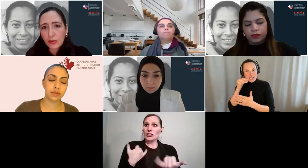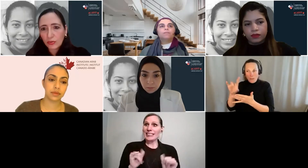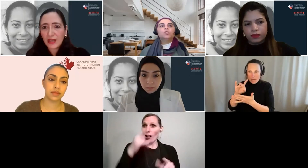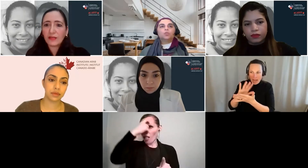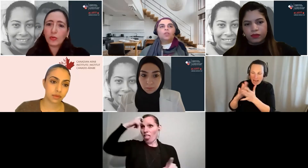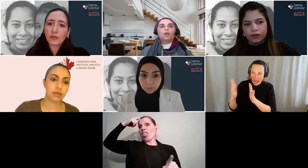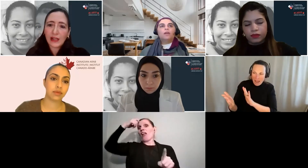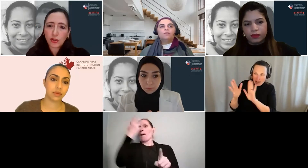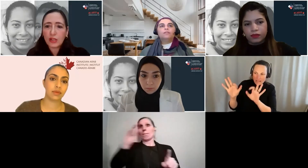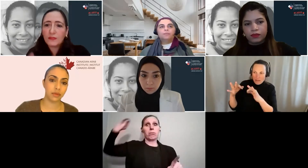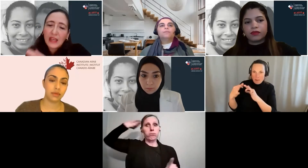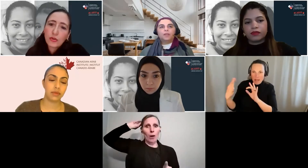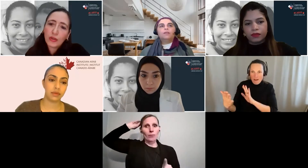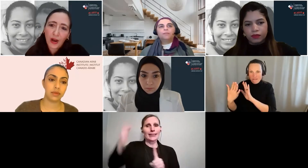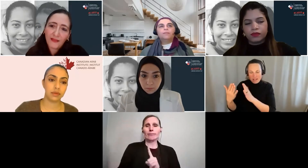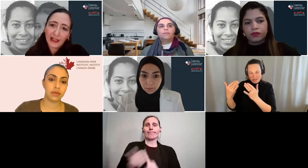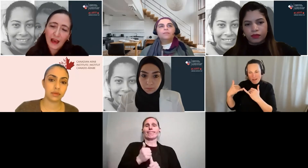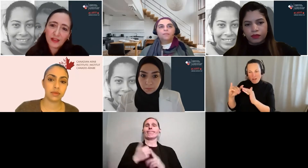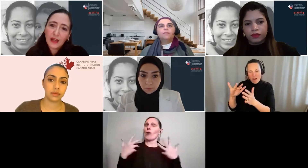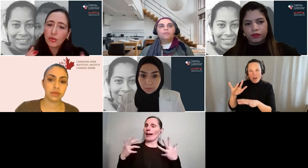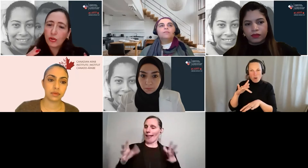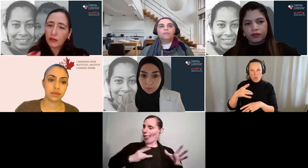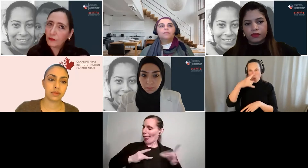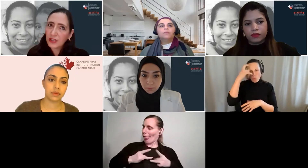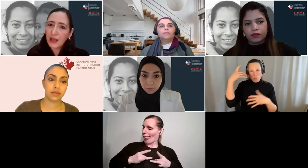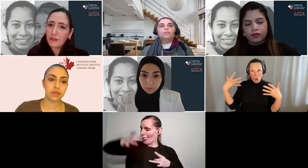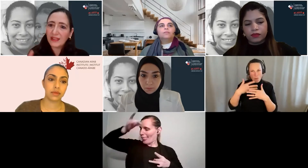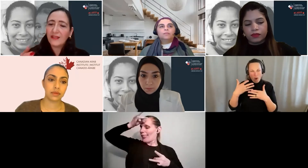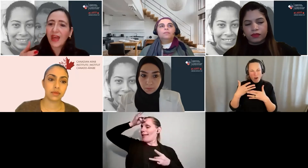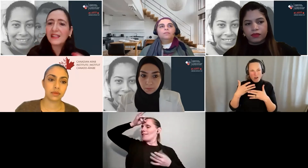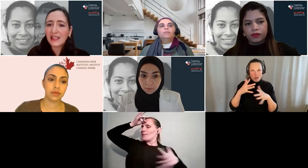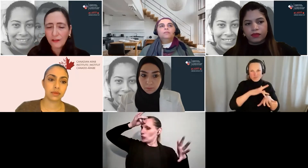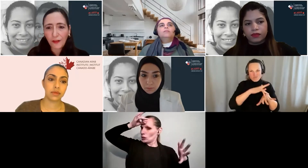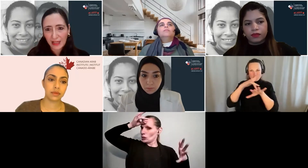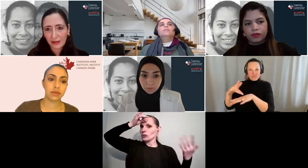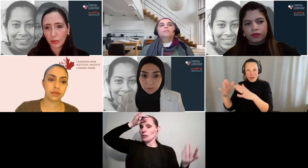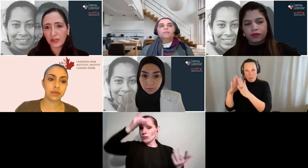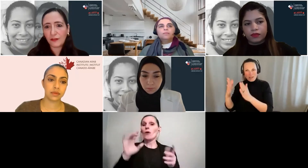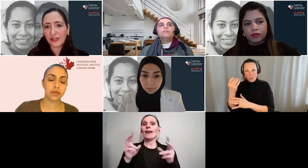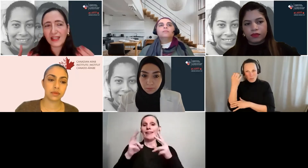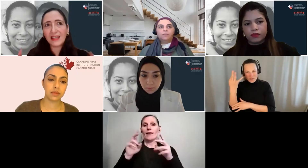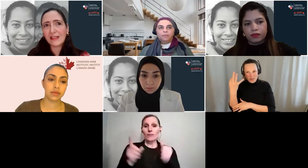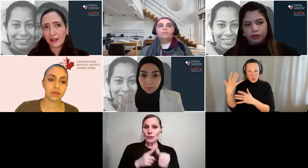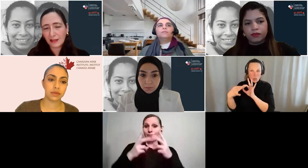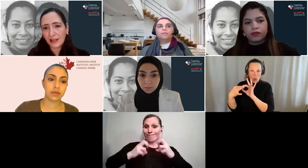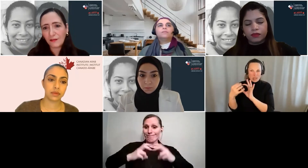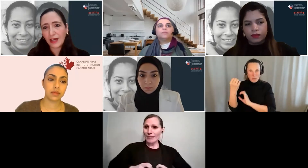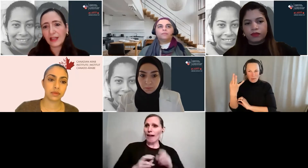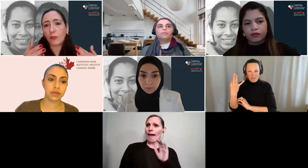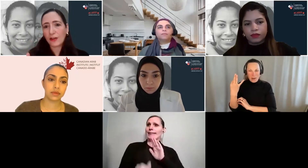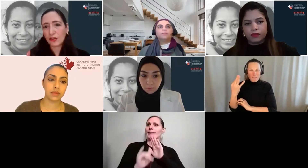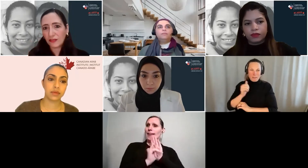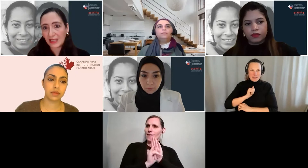trauma into those relationships, into their private lives. So the first step is identifying those differences, and